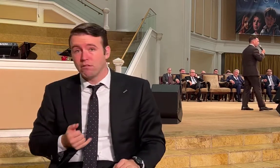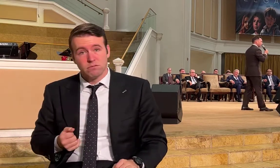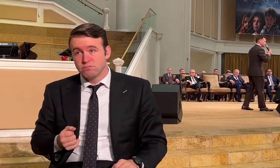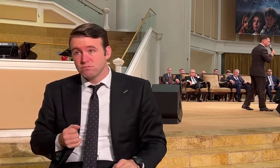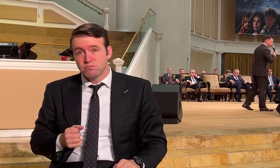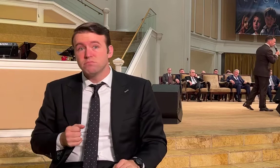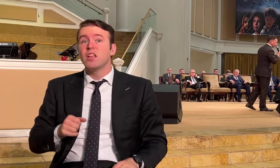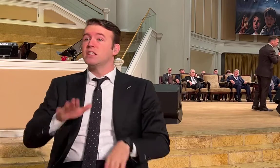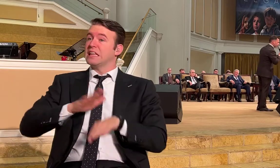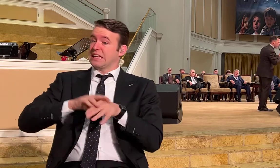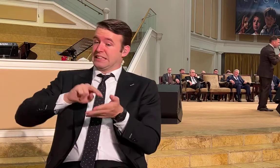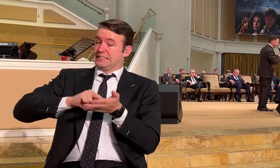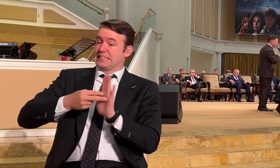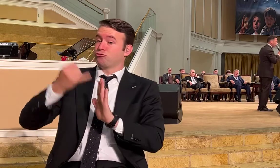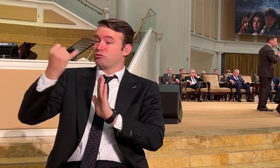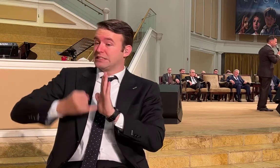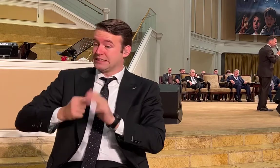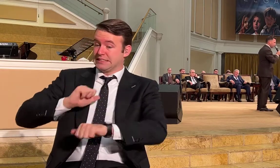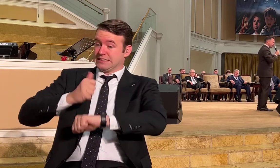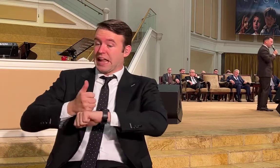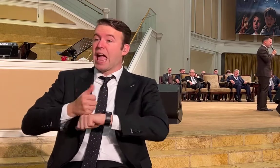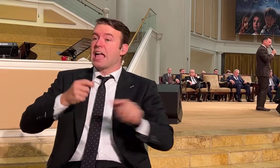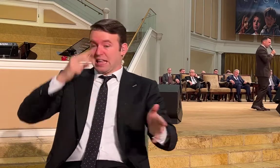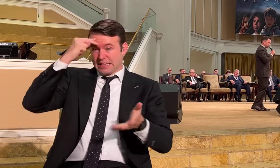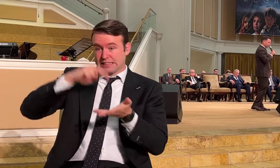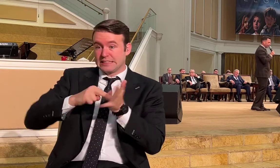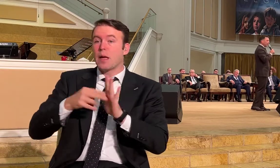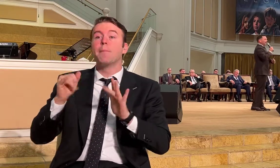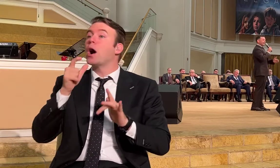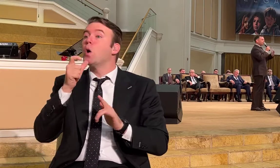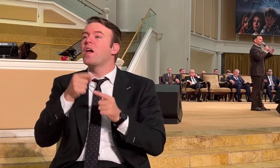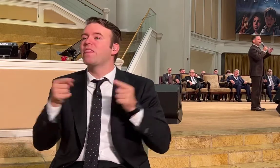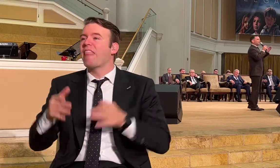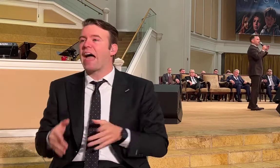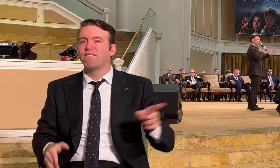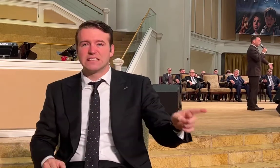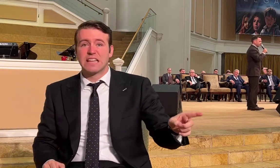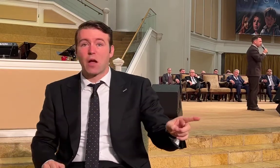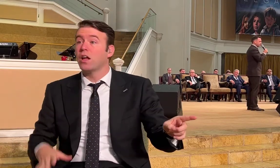They were intentionally designed and they are delivered by the adversary.